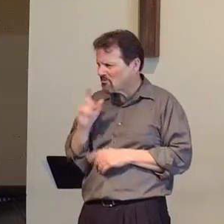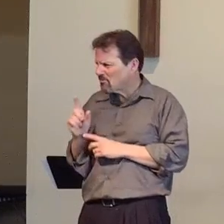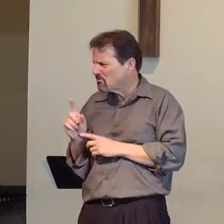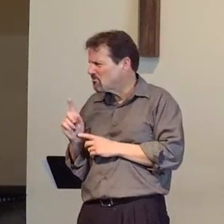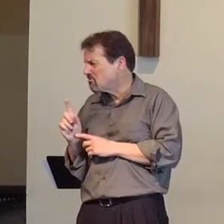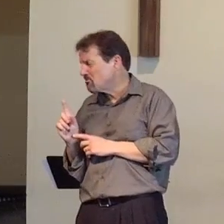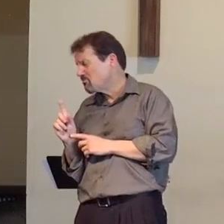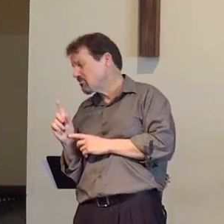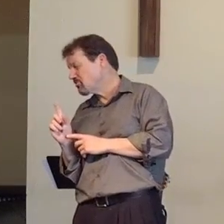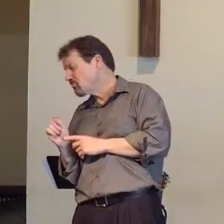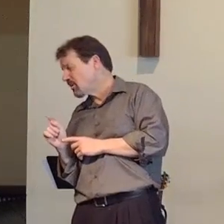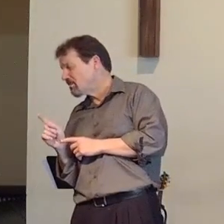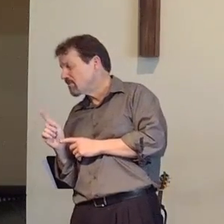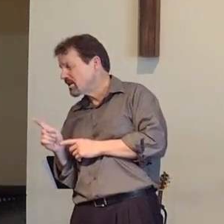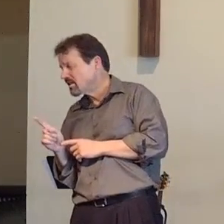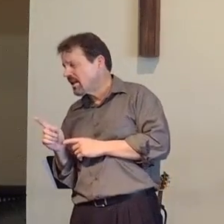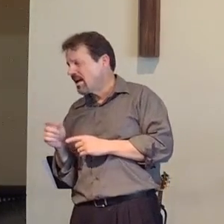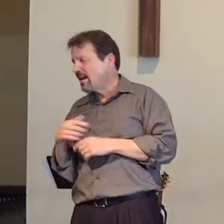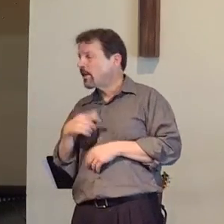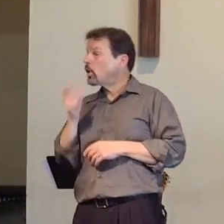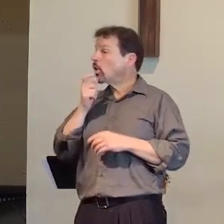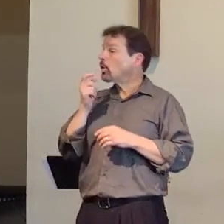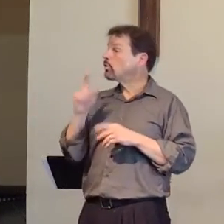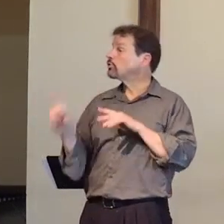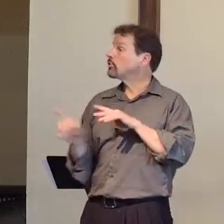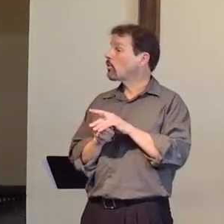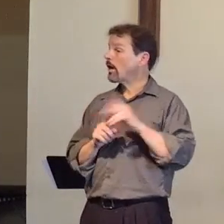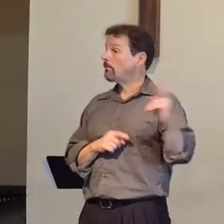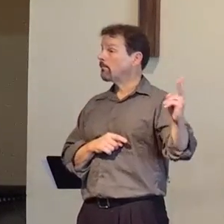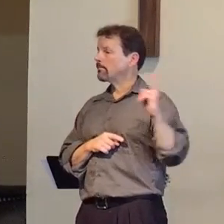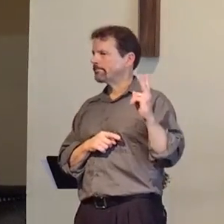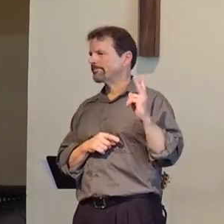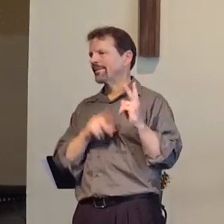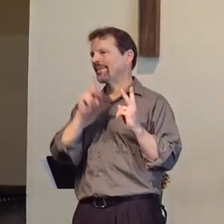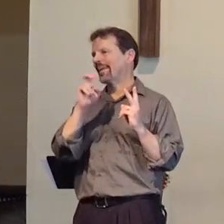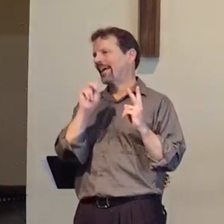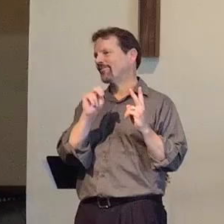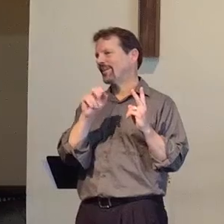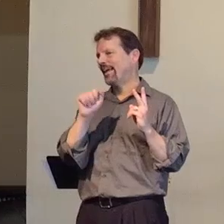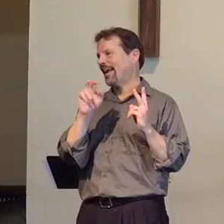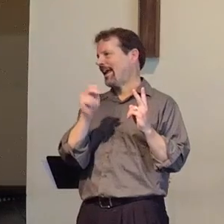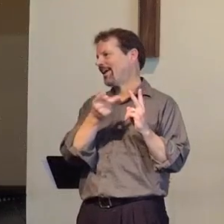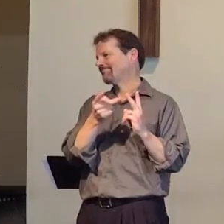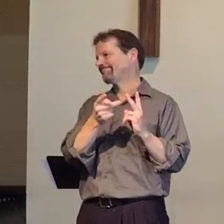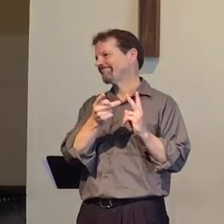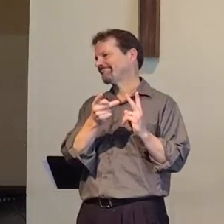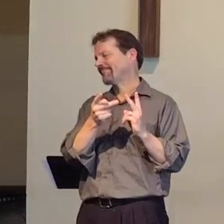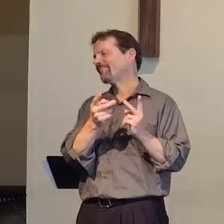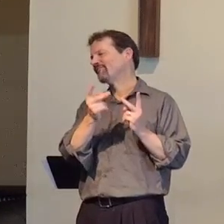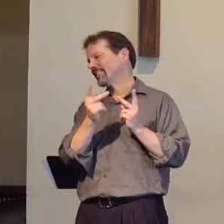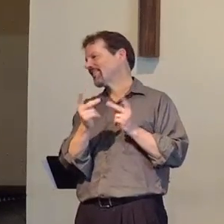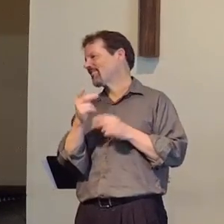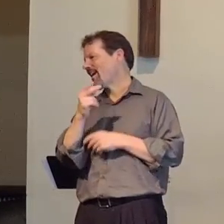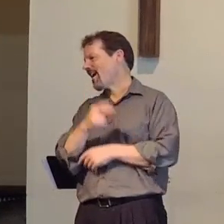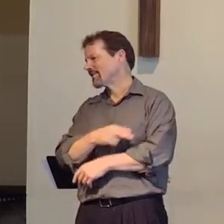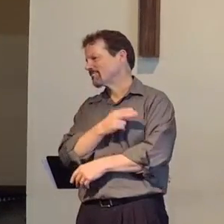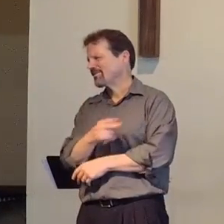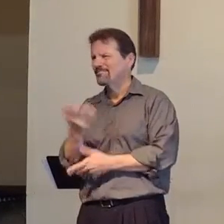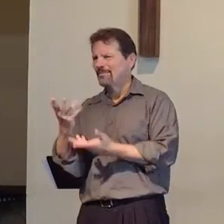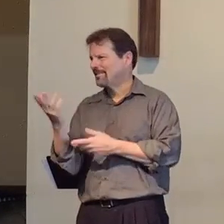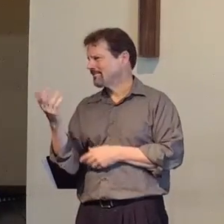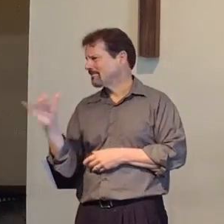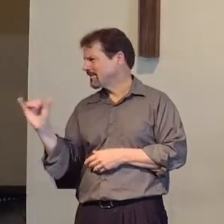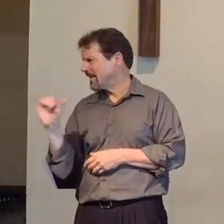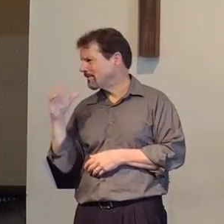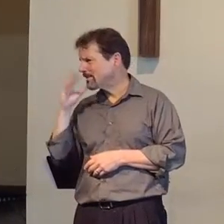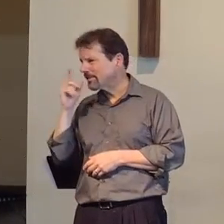minutes, and in walk Kevin and Anne. And I know many of you probably have had the same experience where they're just there. They're there, and